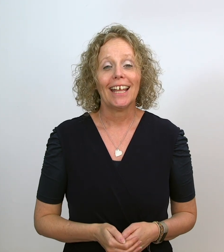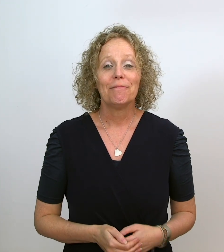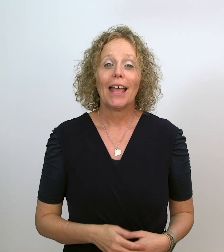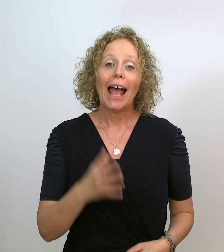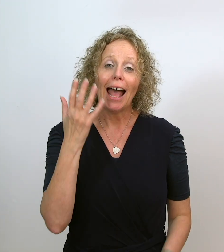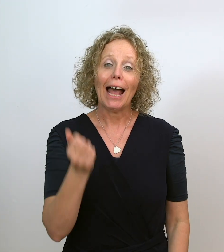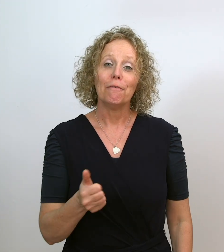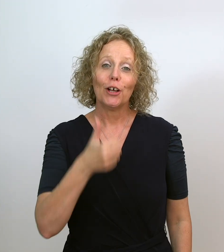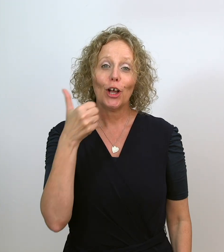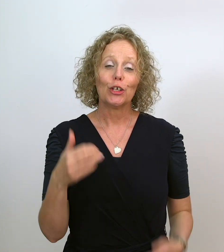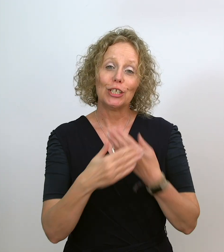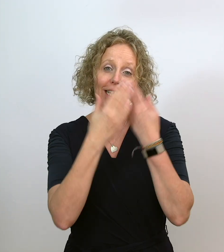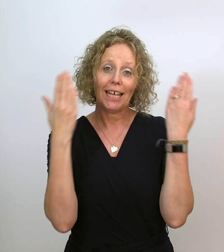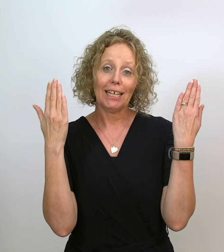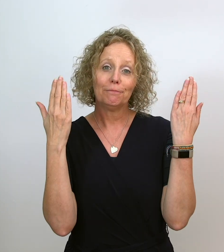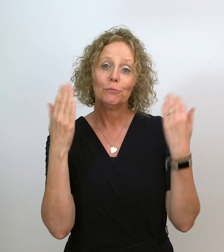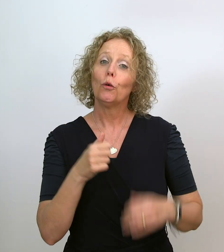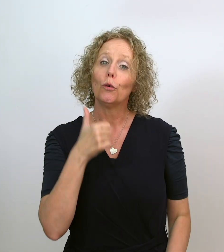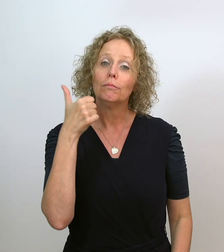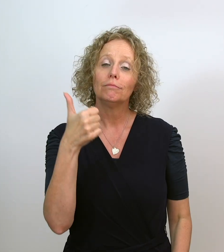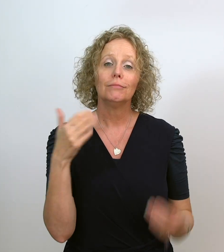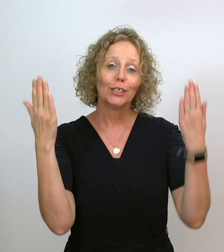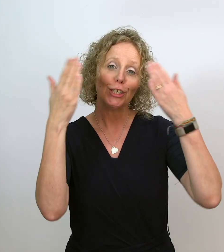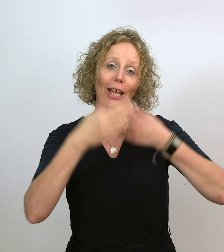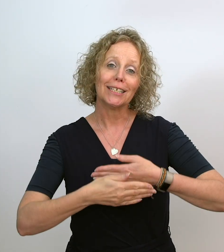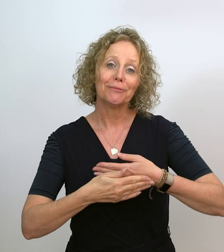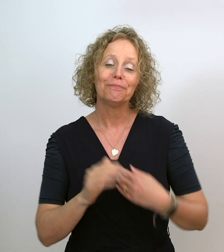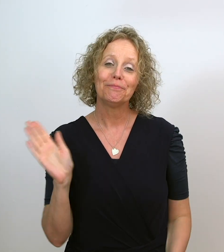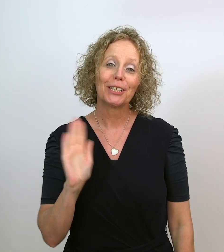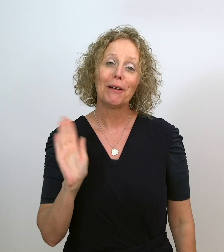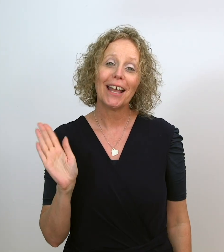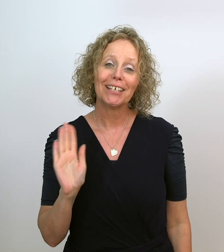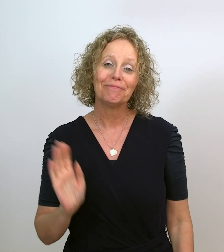Have a good day or a good night. Goodbye.